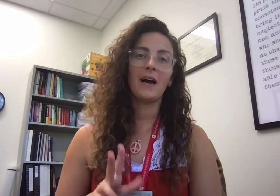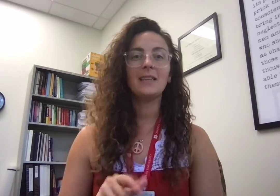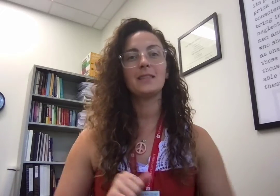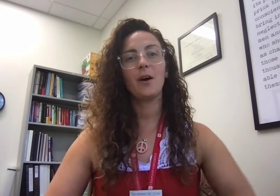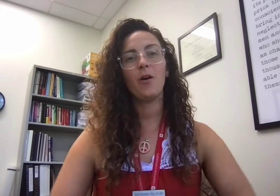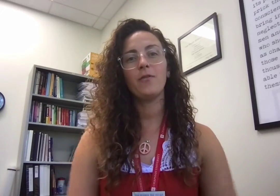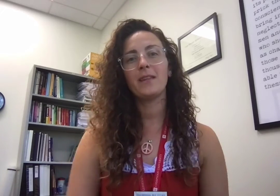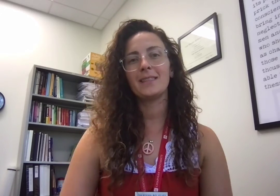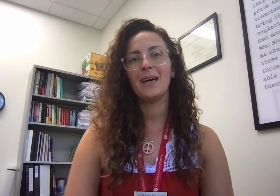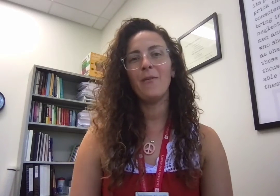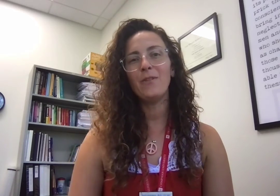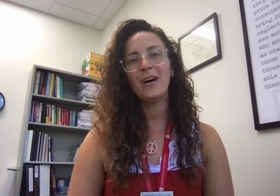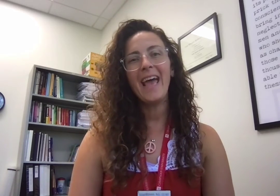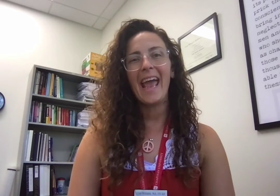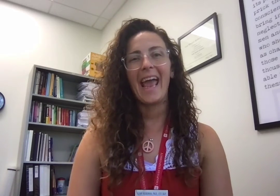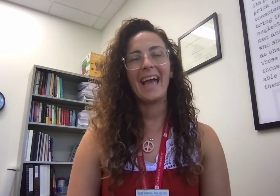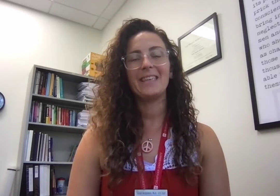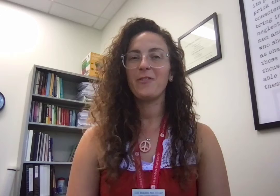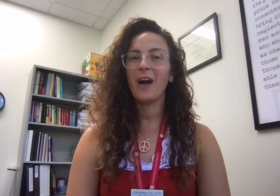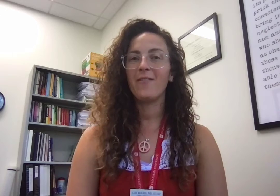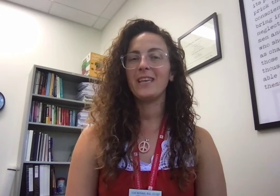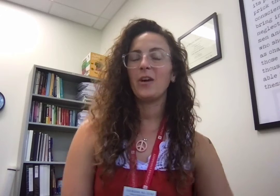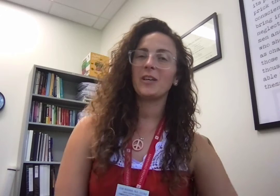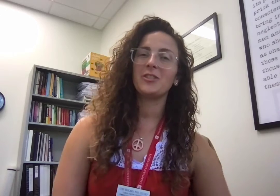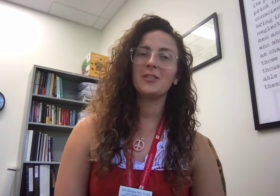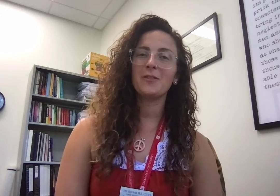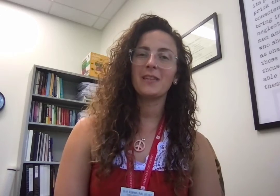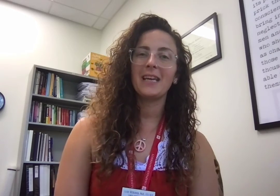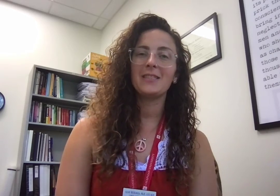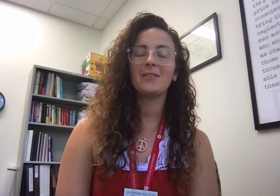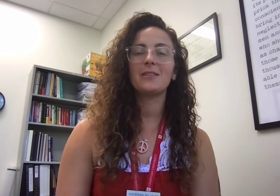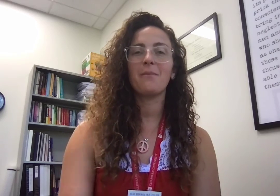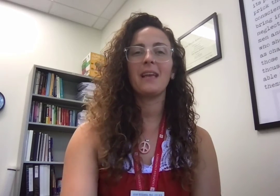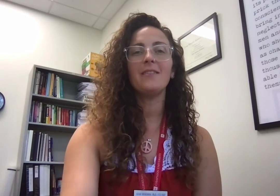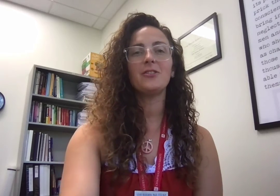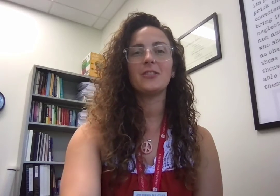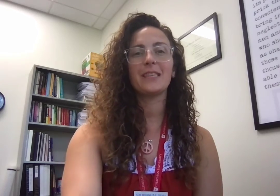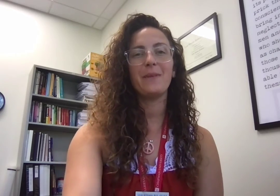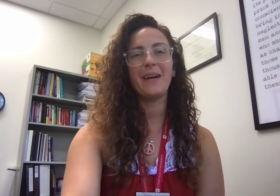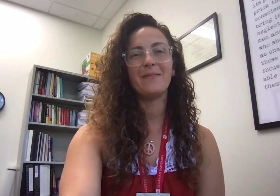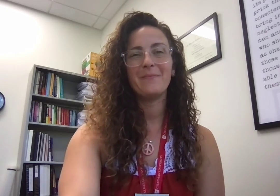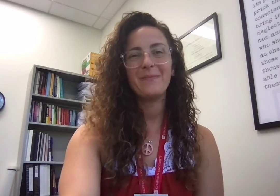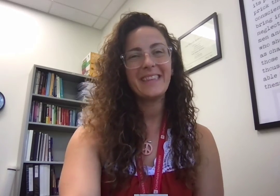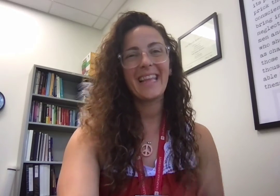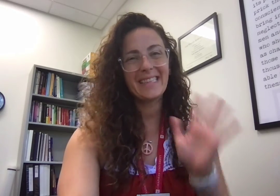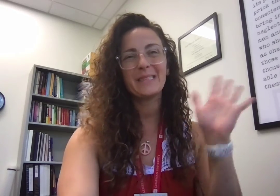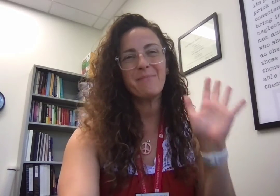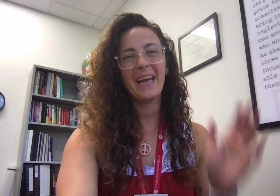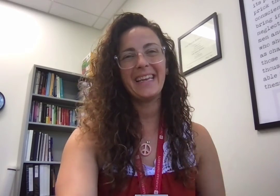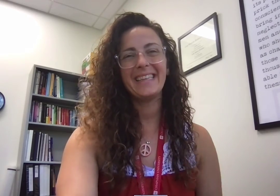class. Hopefully that's helpful. And if you have any questions or would like to learn something else, just let me know. Thanks. Bye.